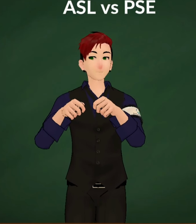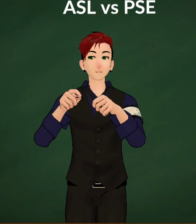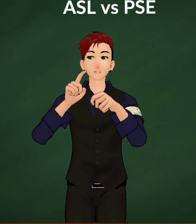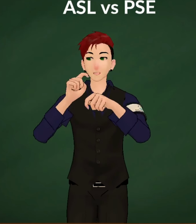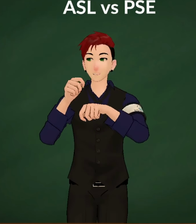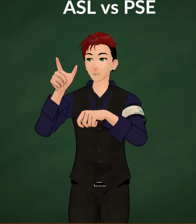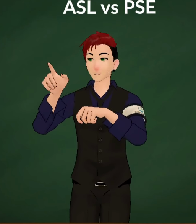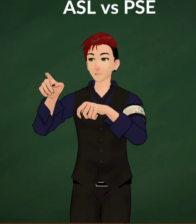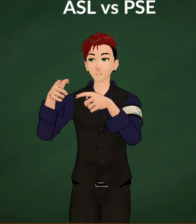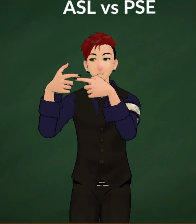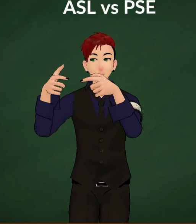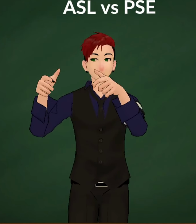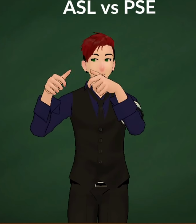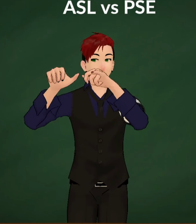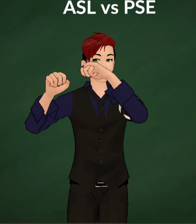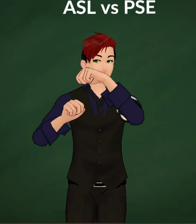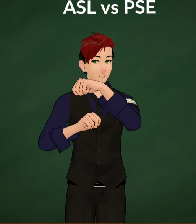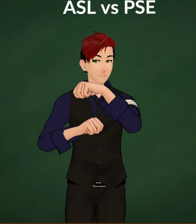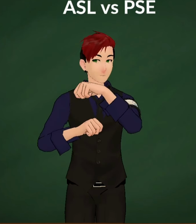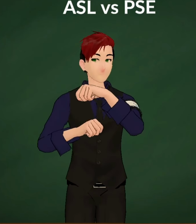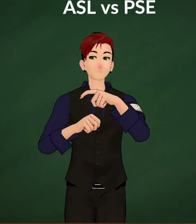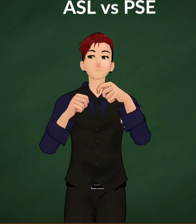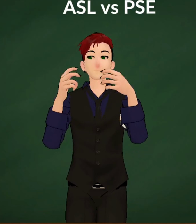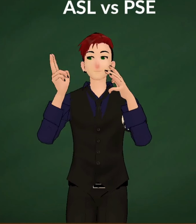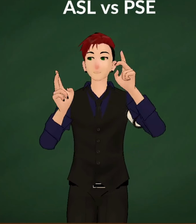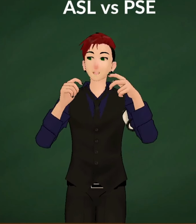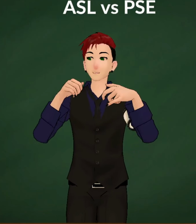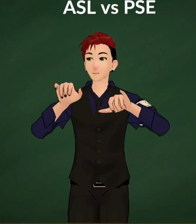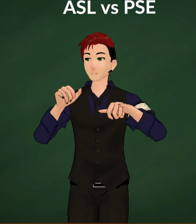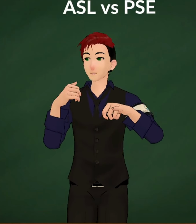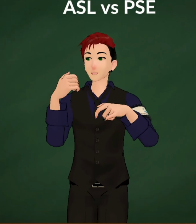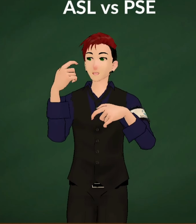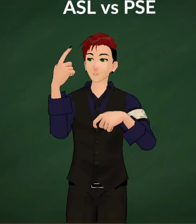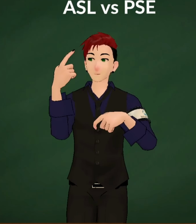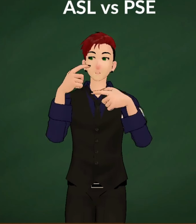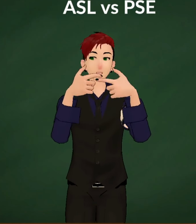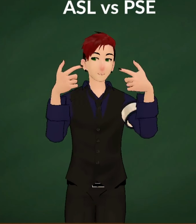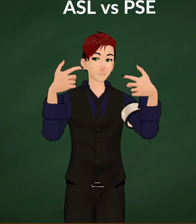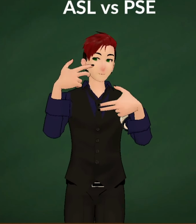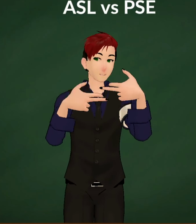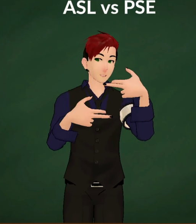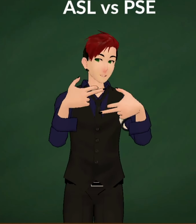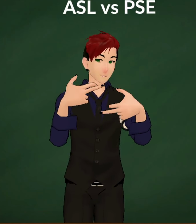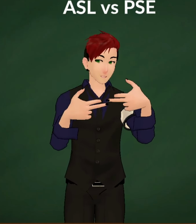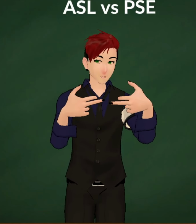the actual ASL grammar structure, a lot of people still have one big problem: